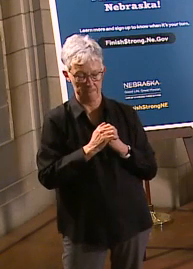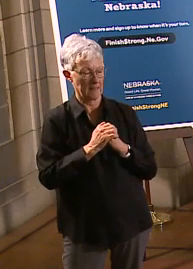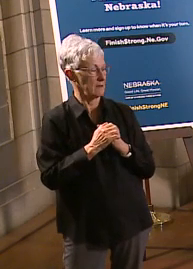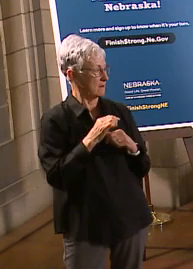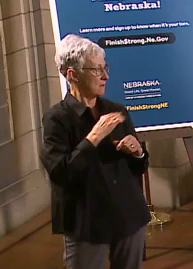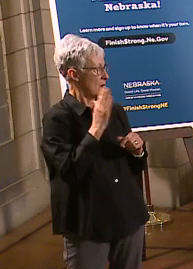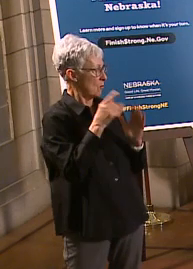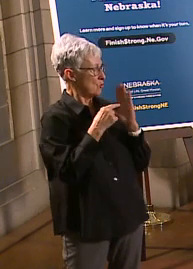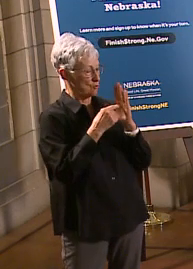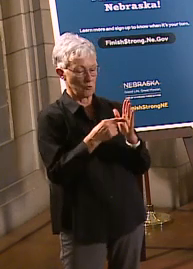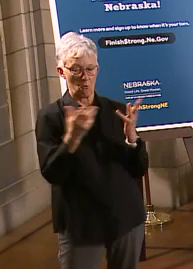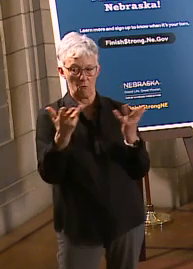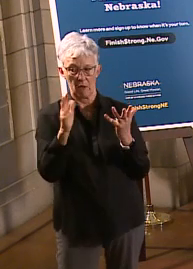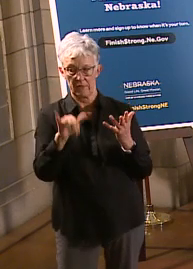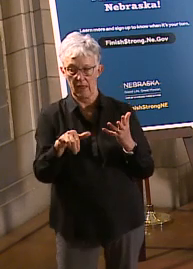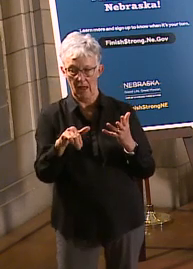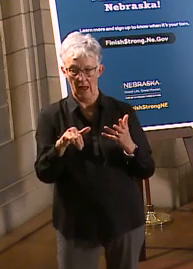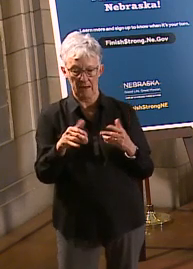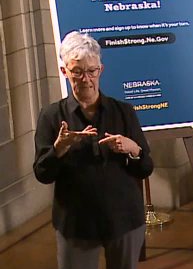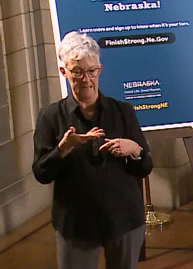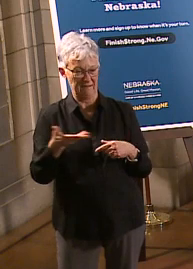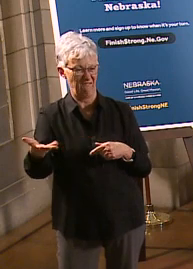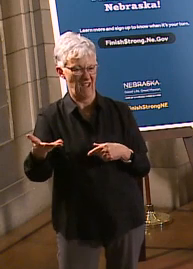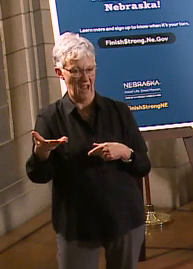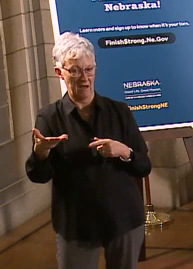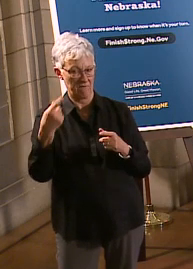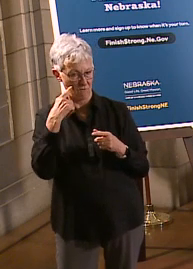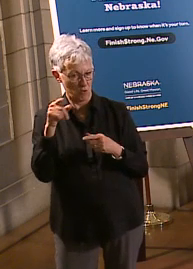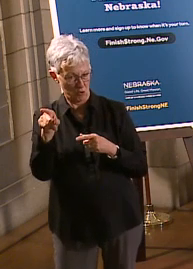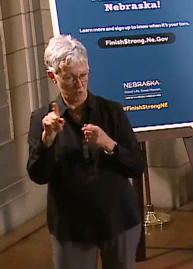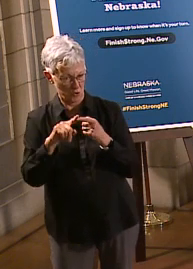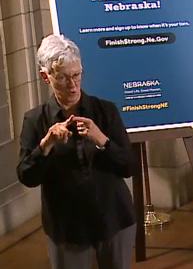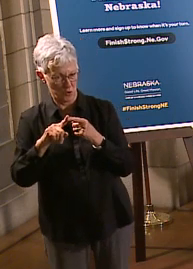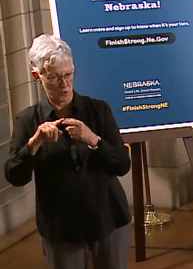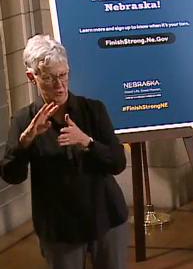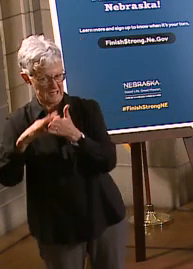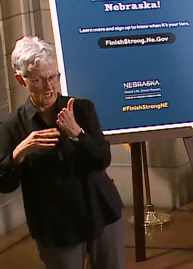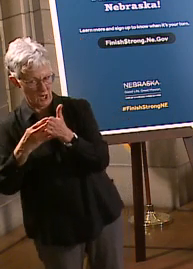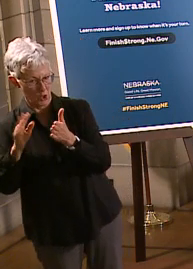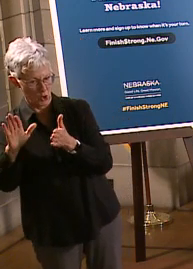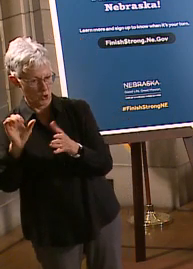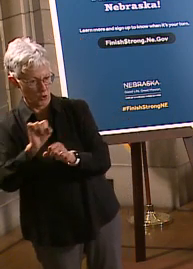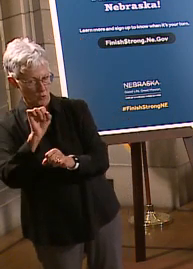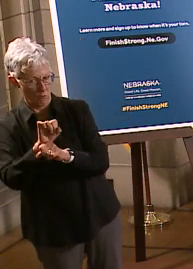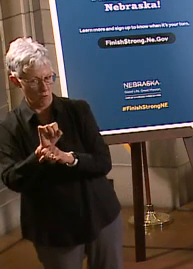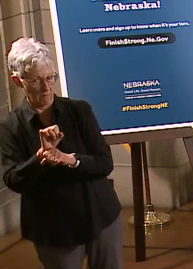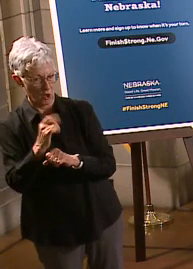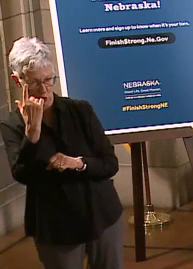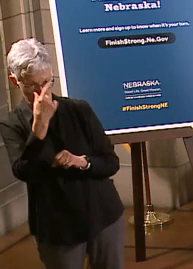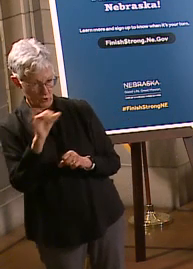looks like. So you can see it's going to arrive from